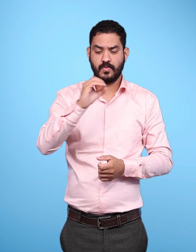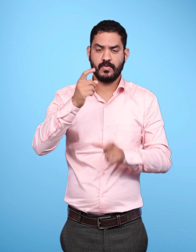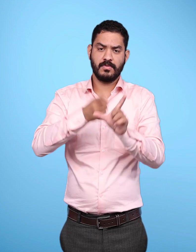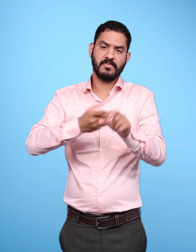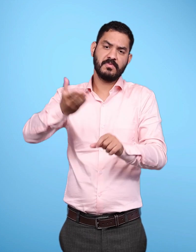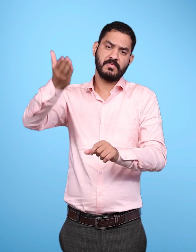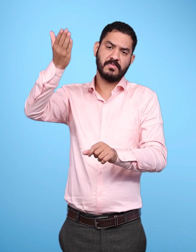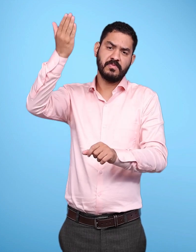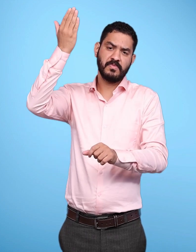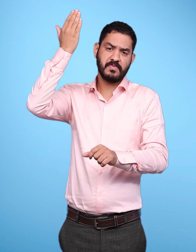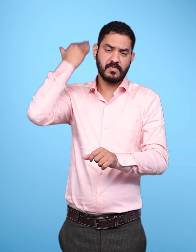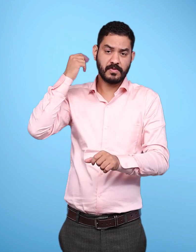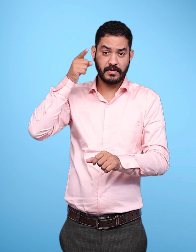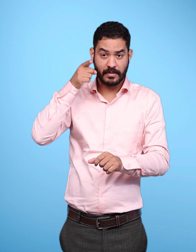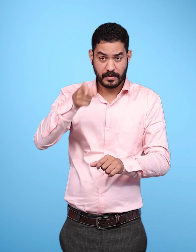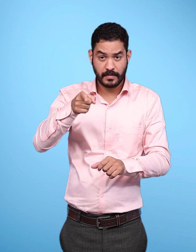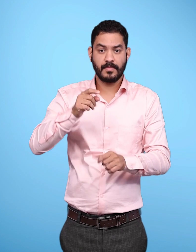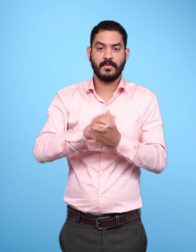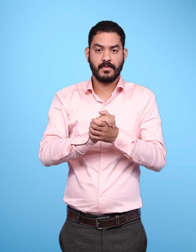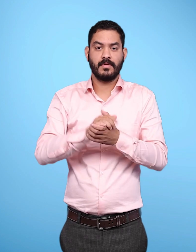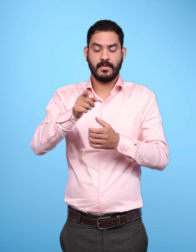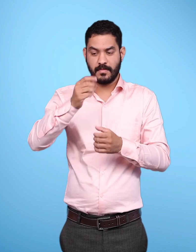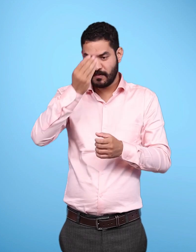100 years, Islam spread to